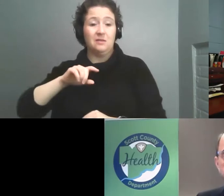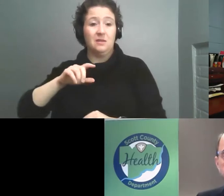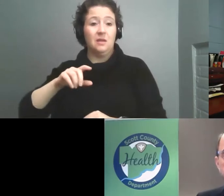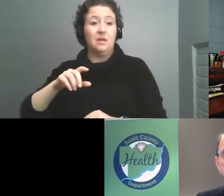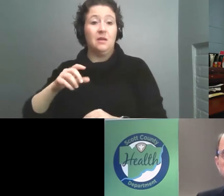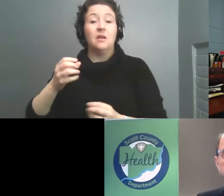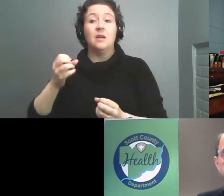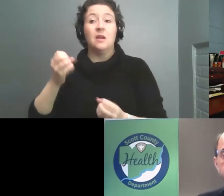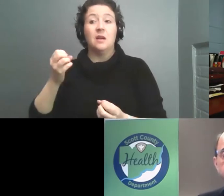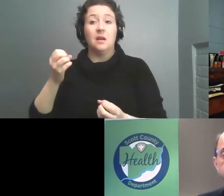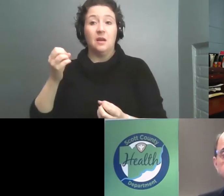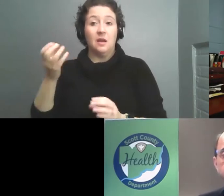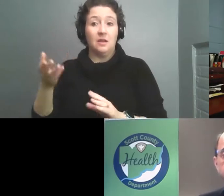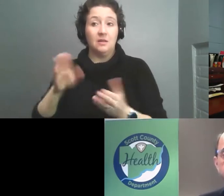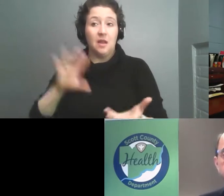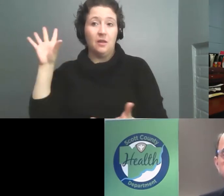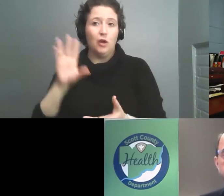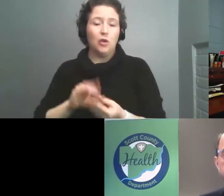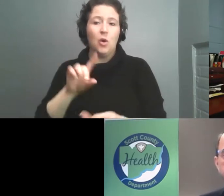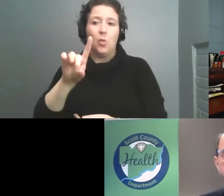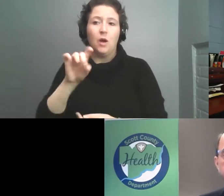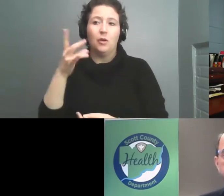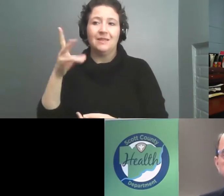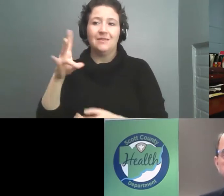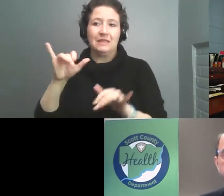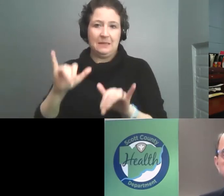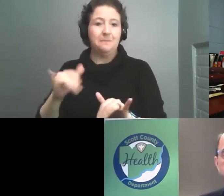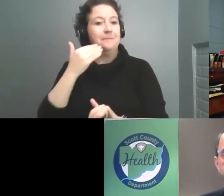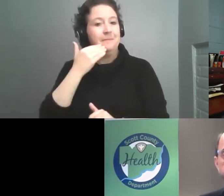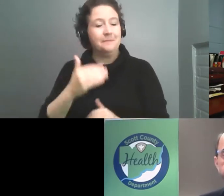deaths do remain at 117 today. Thank you.